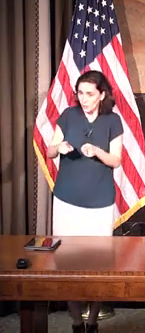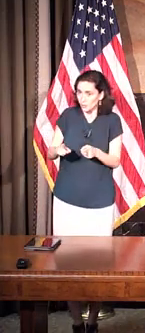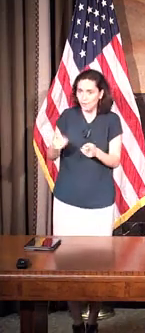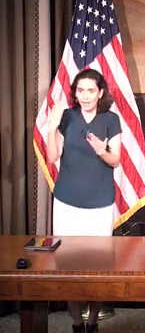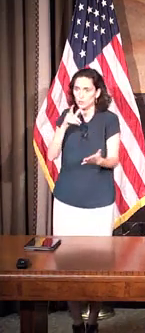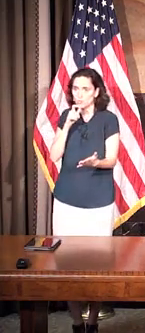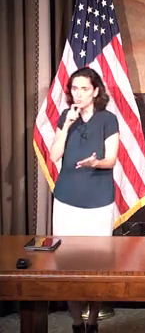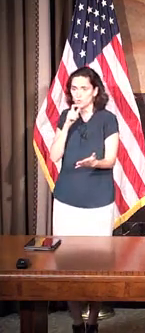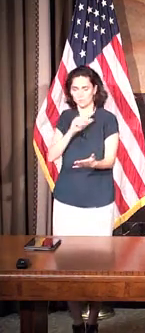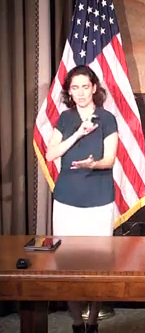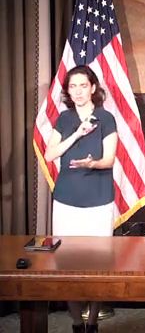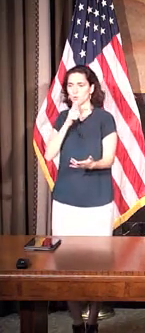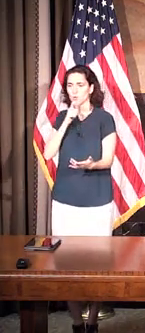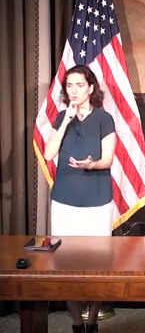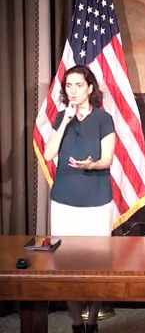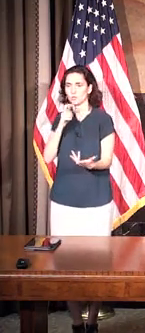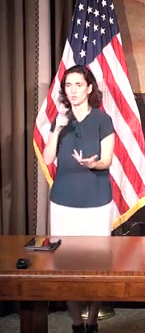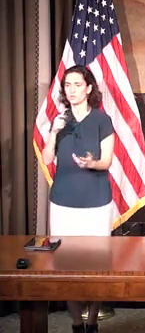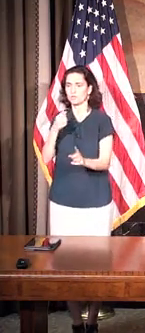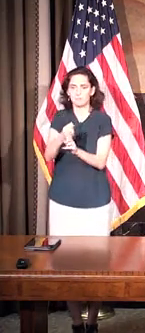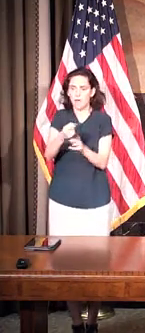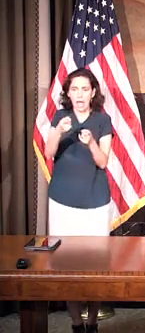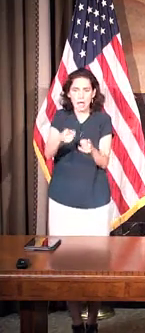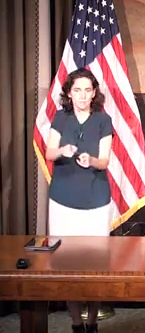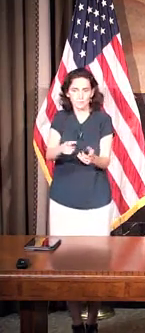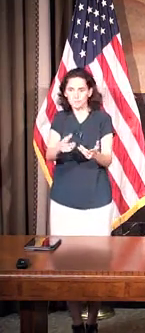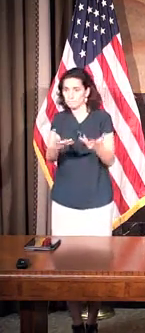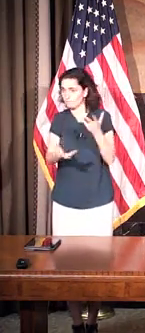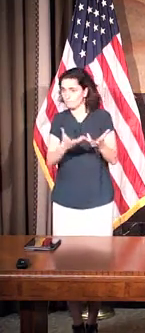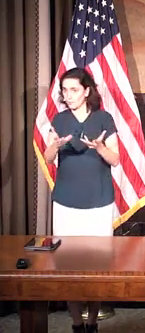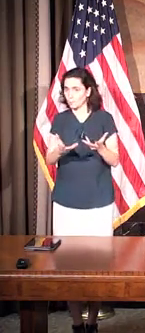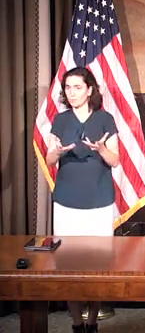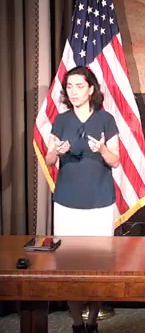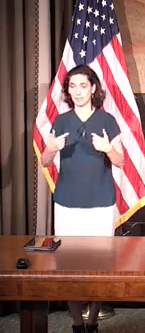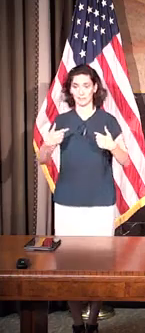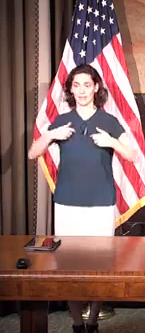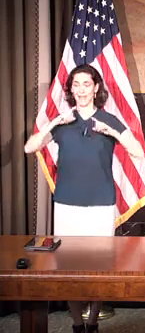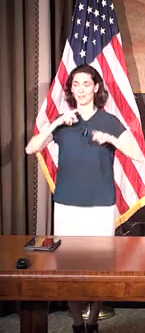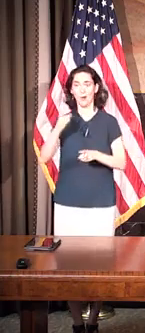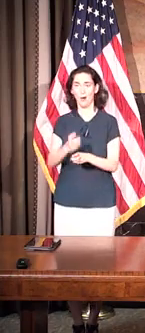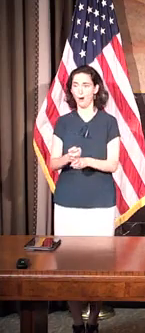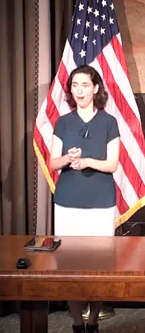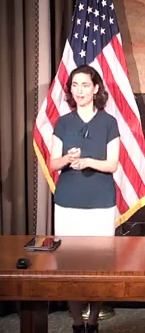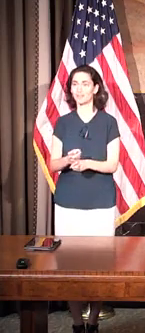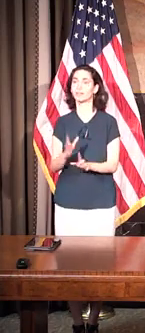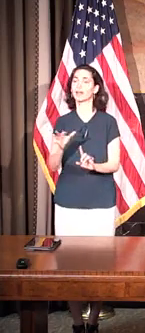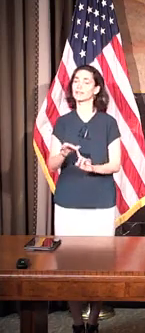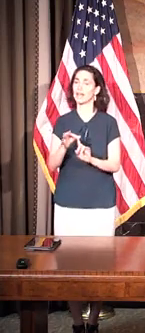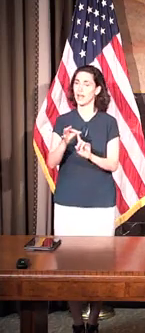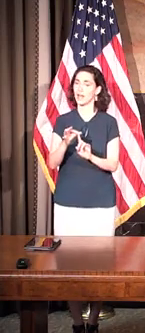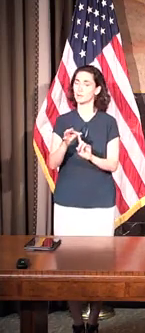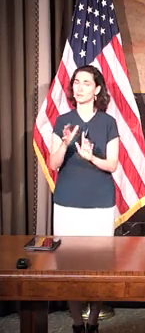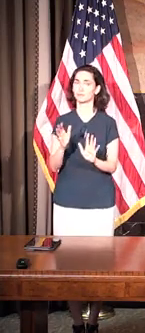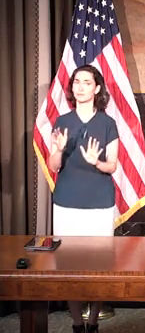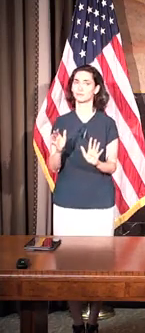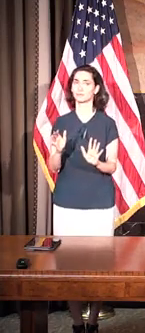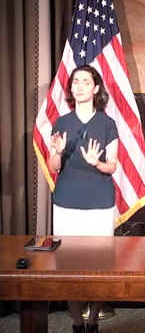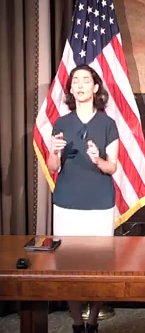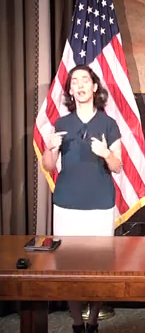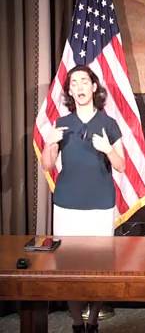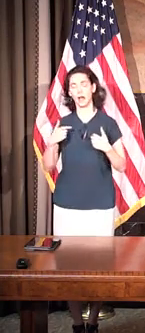trooper. I am not sure which incident. And from your question, it's going to be hard for me to answer the question other than I can say that I